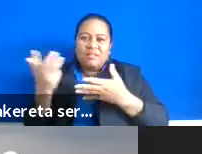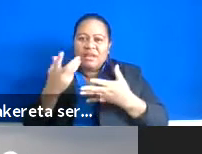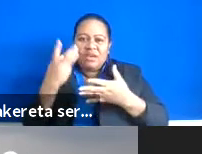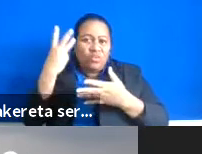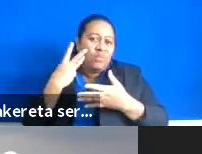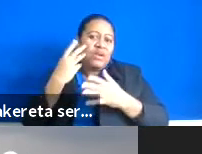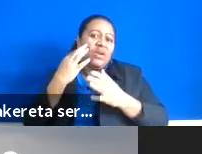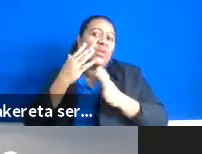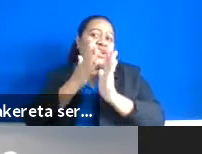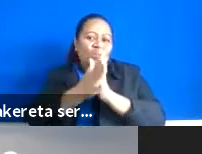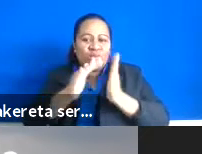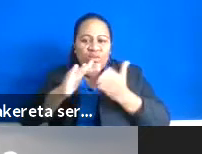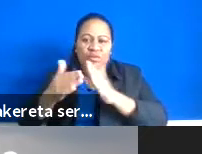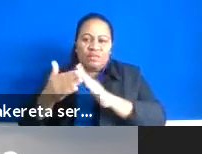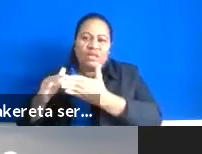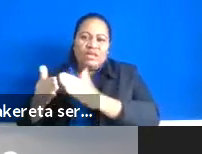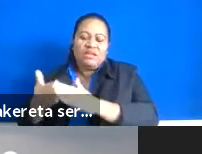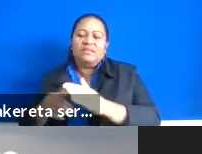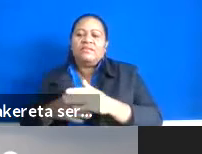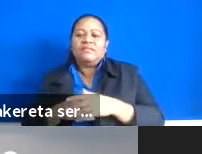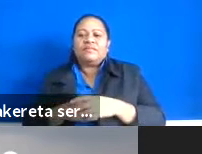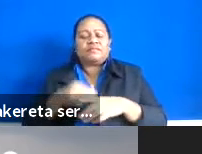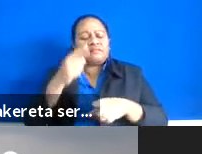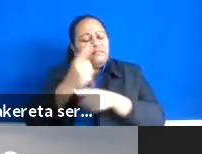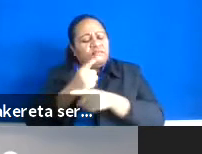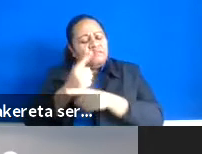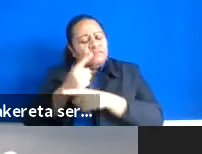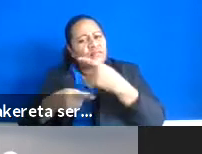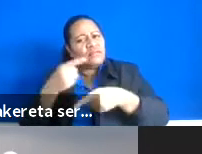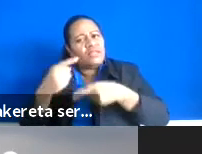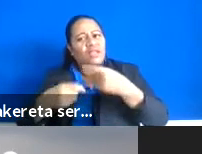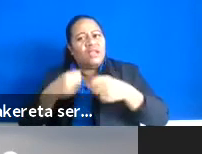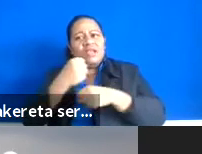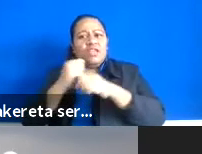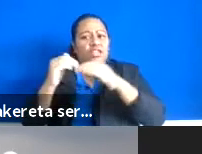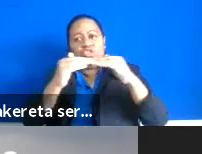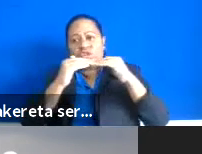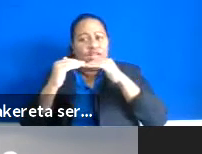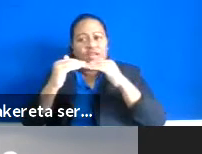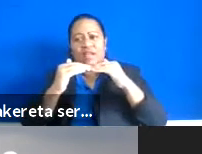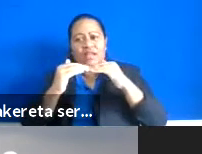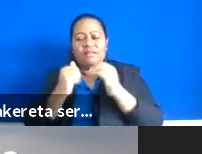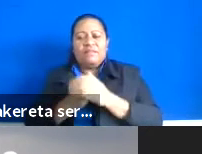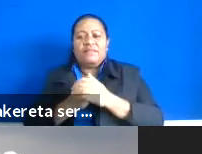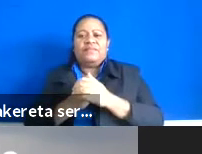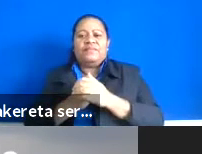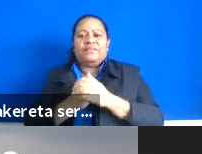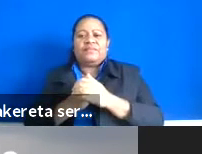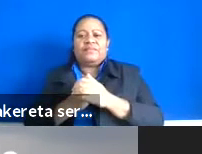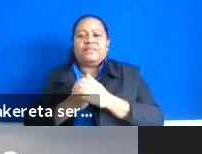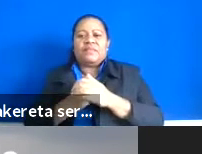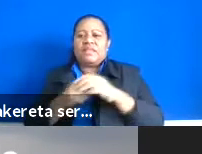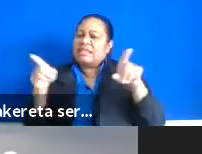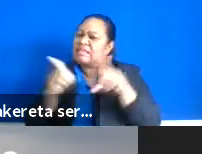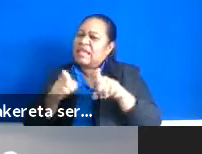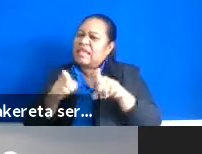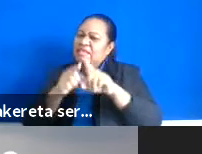community and start talking about gender equality, equal participation.